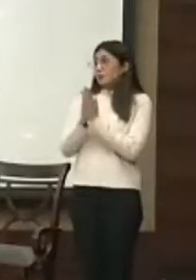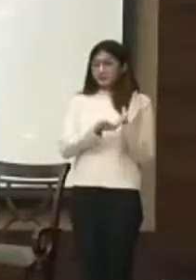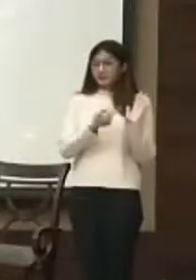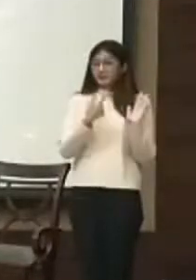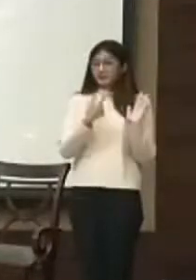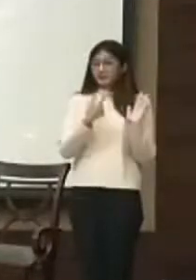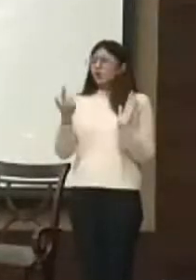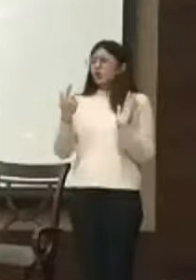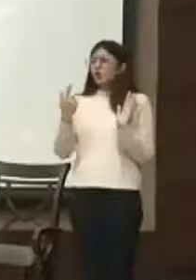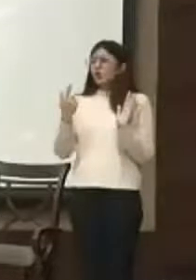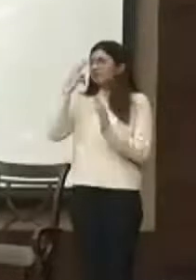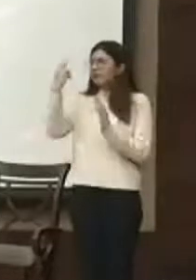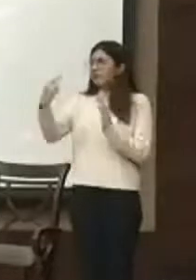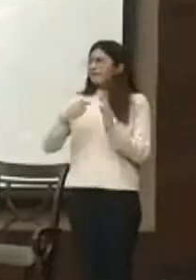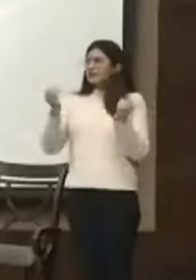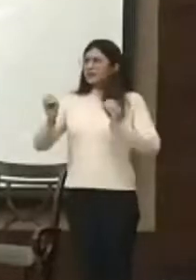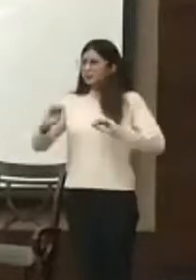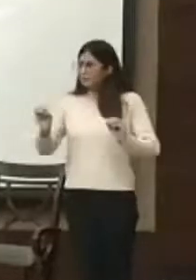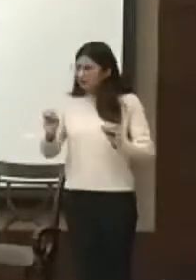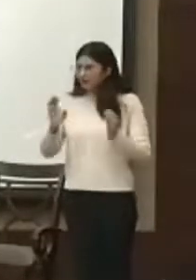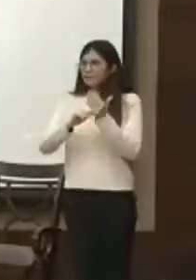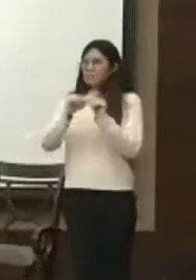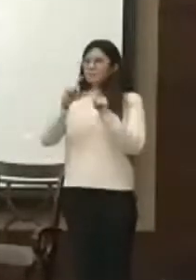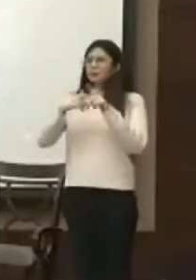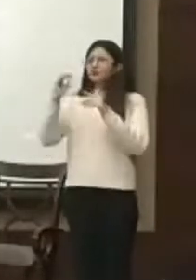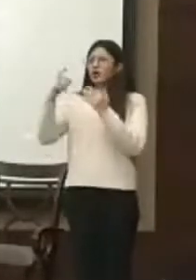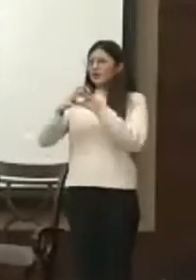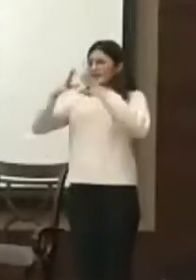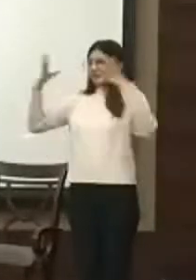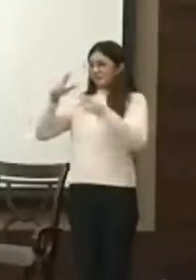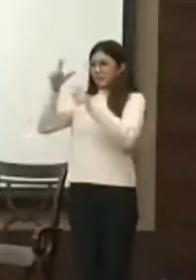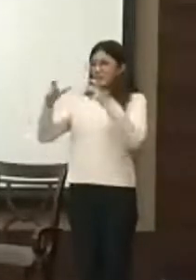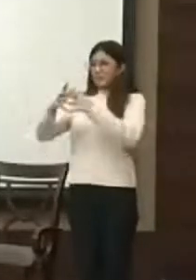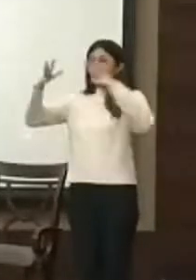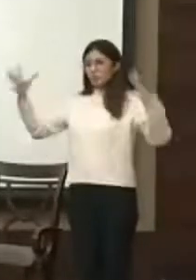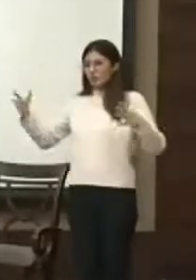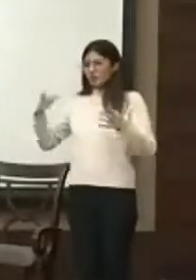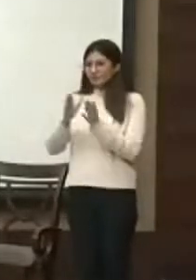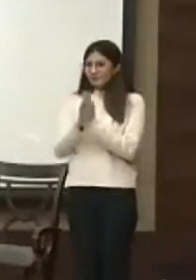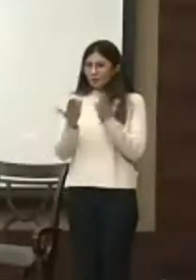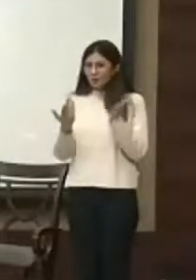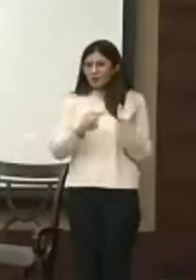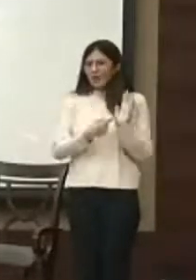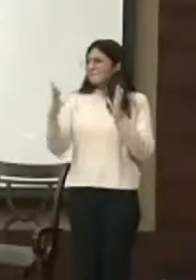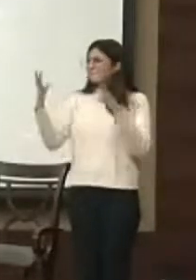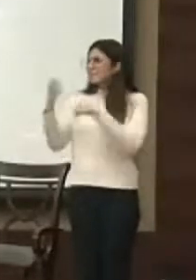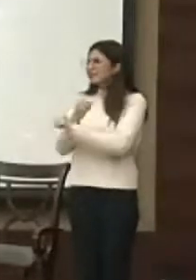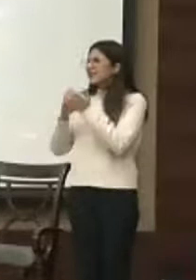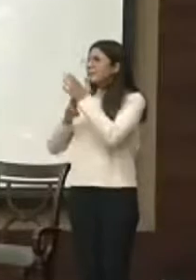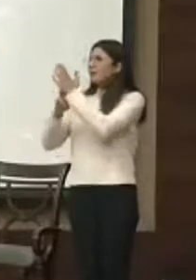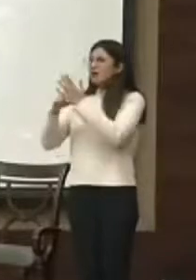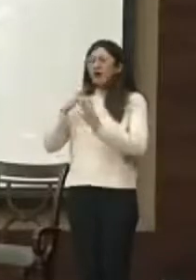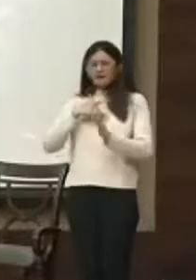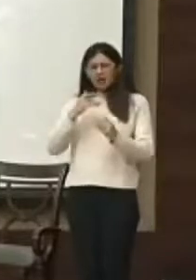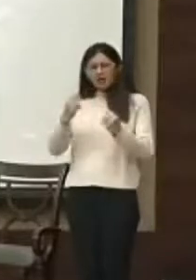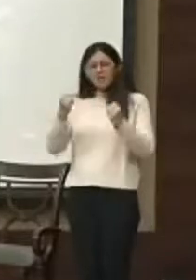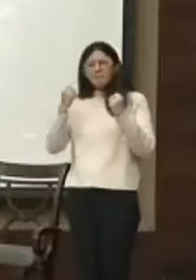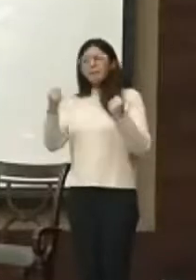Invisible Majority, or whether the concept behind this event, which is the missing millions, I think that's very powerful